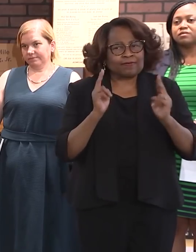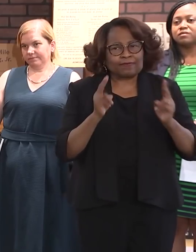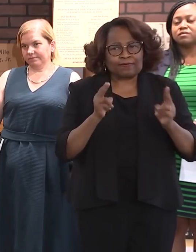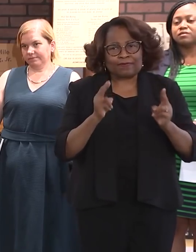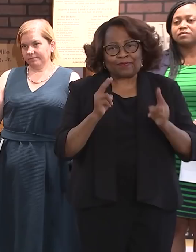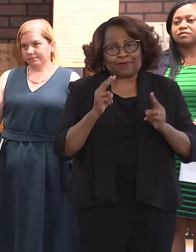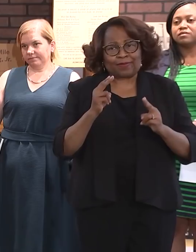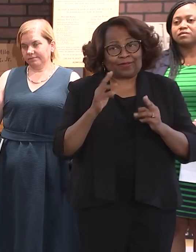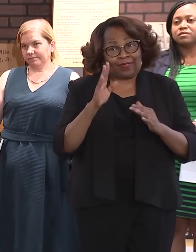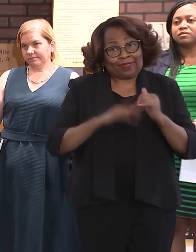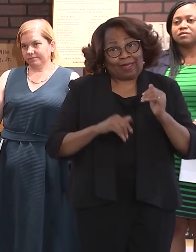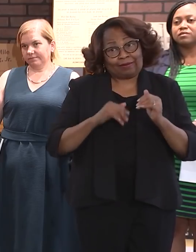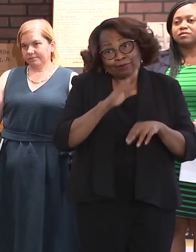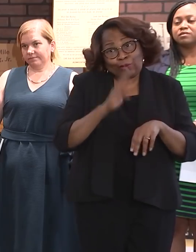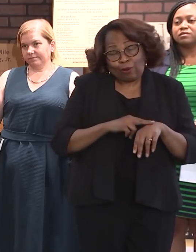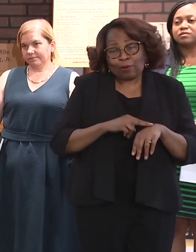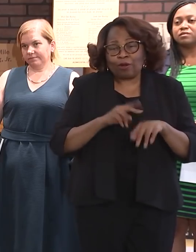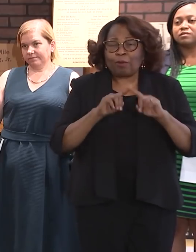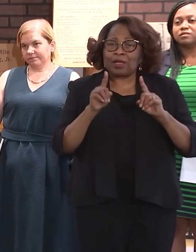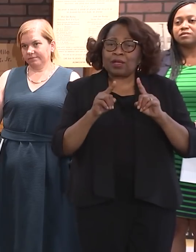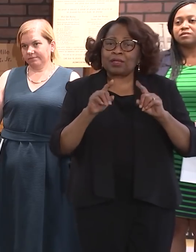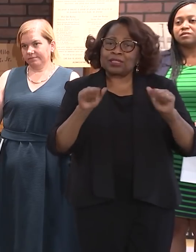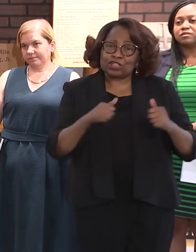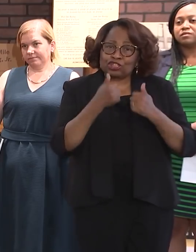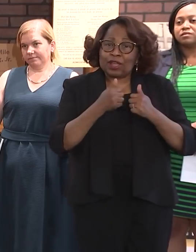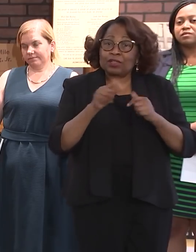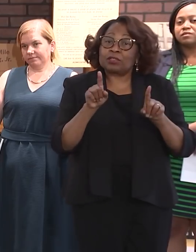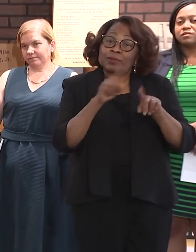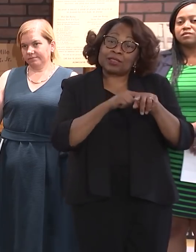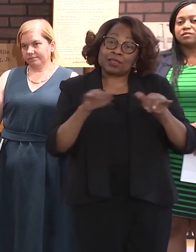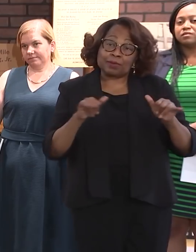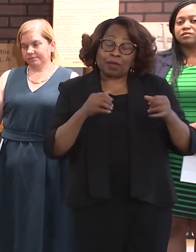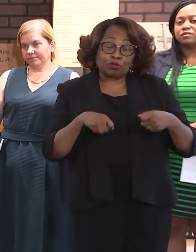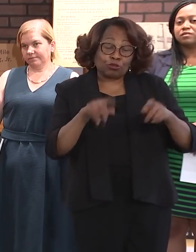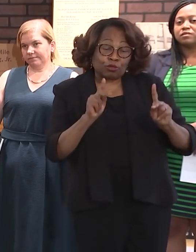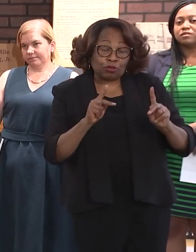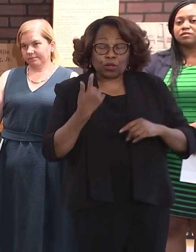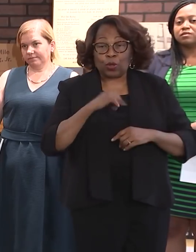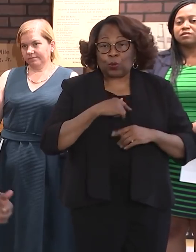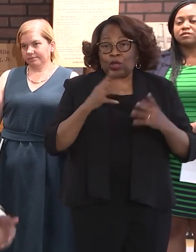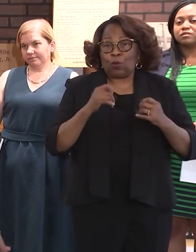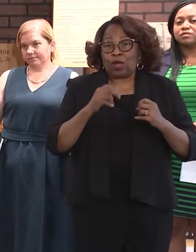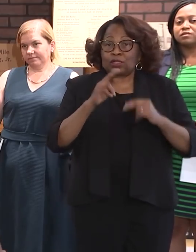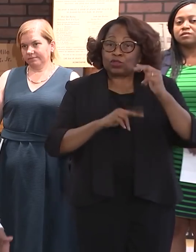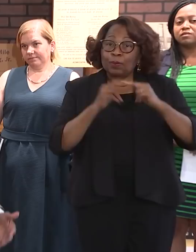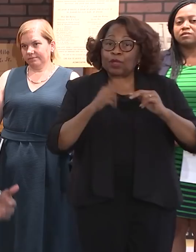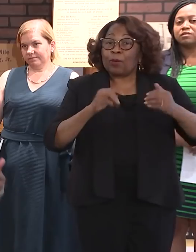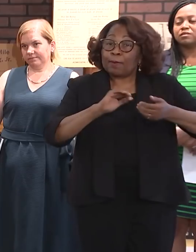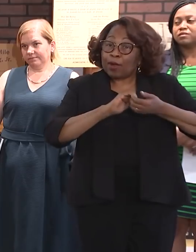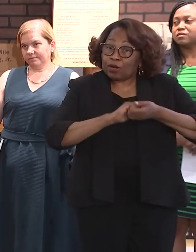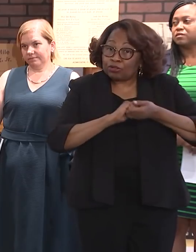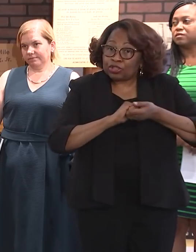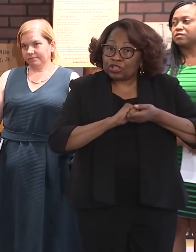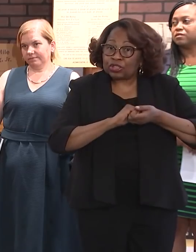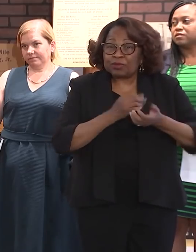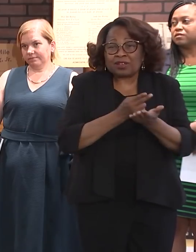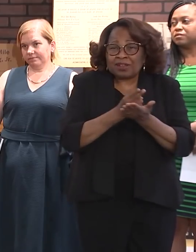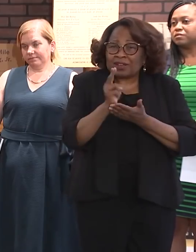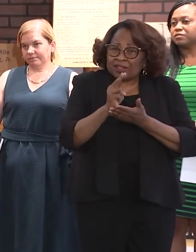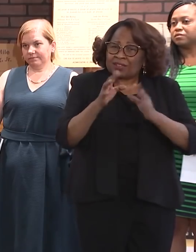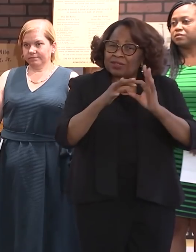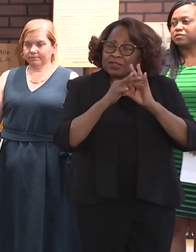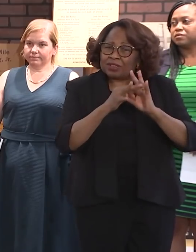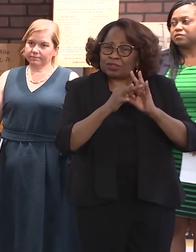than we might otherwise have is a challenge, but also an opportunity. We wanted to build partnerships, authentic